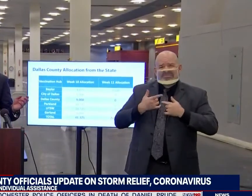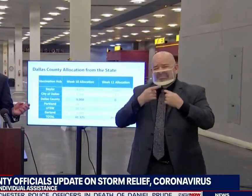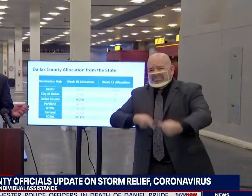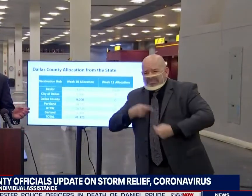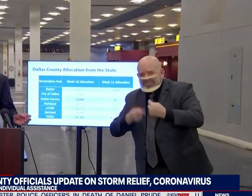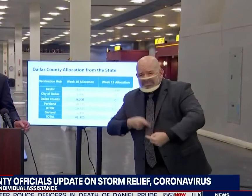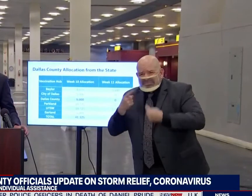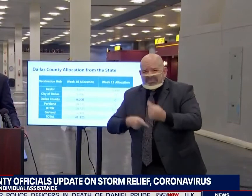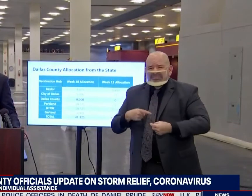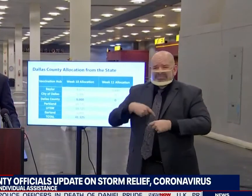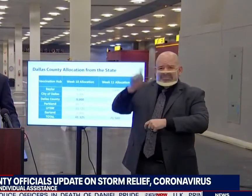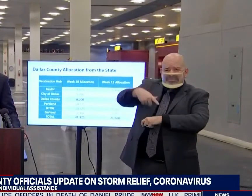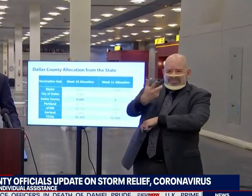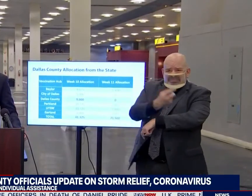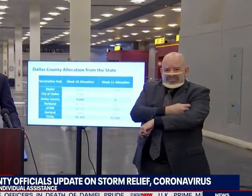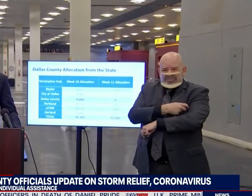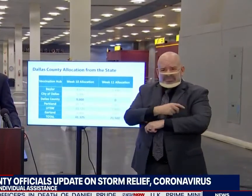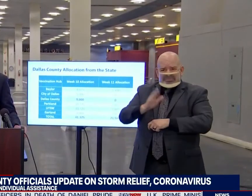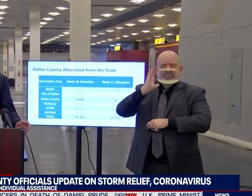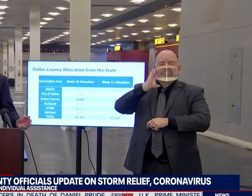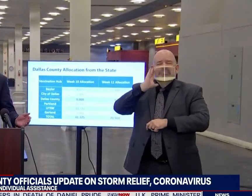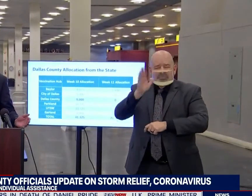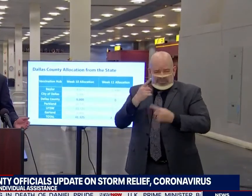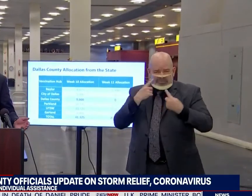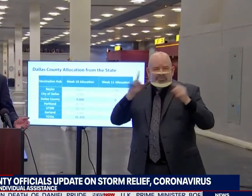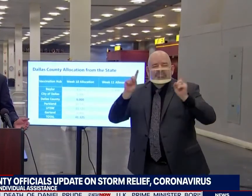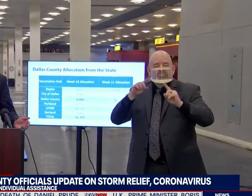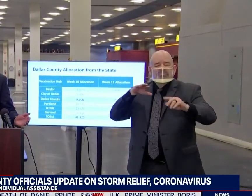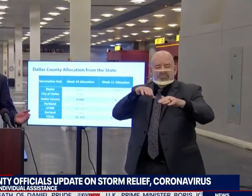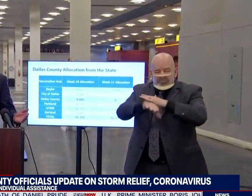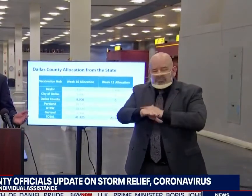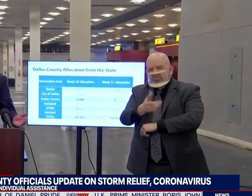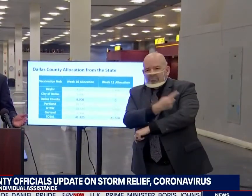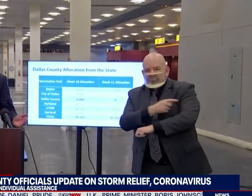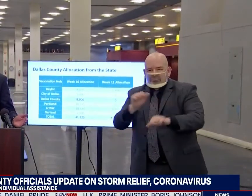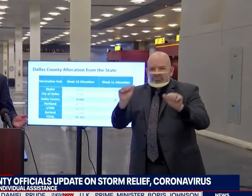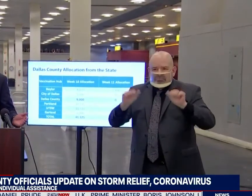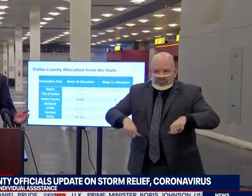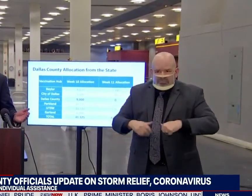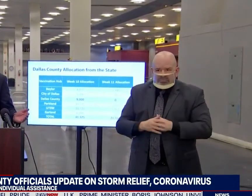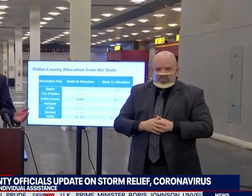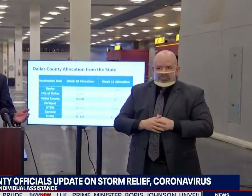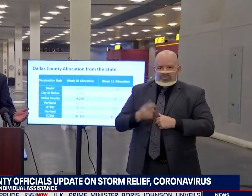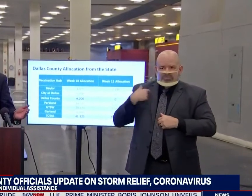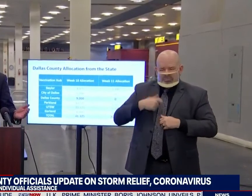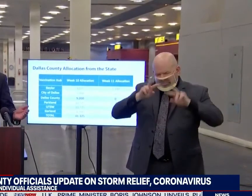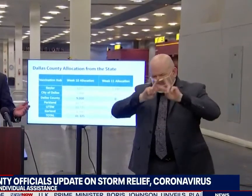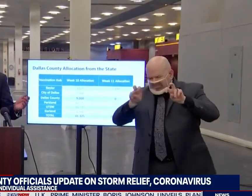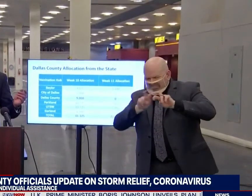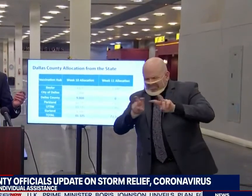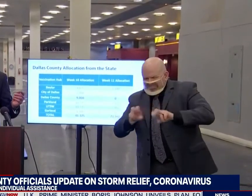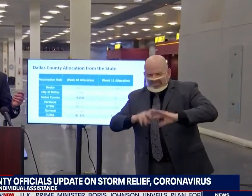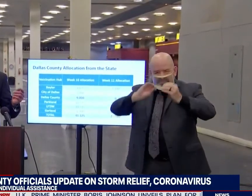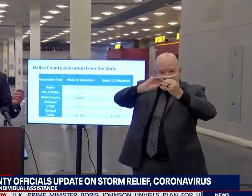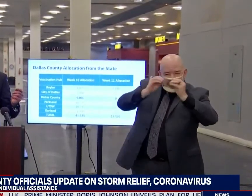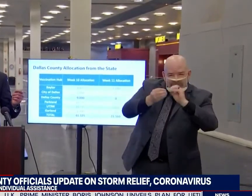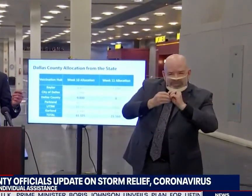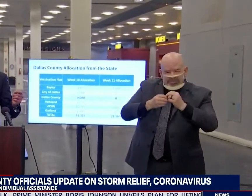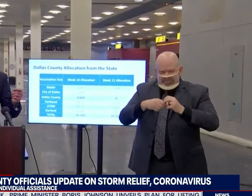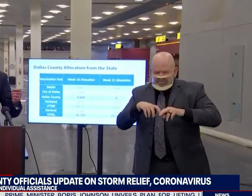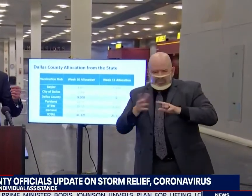worked with the federal government to make this happen. We made our case. We presented the facts and we were selected to receive